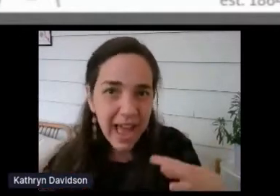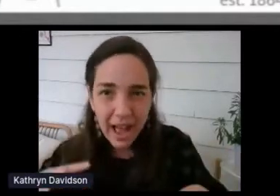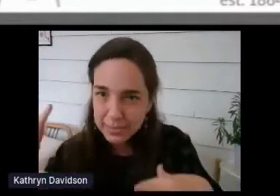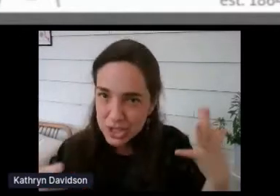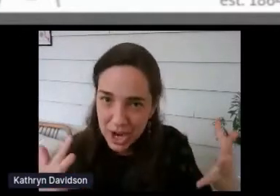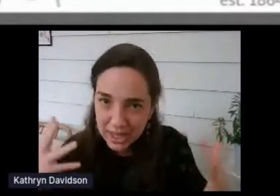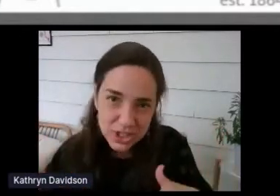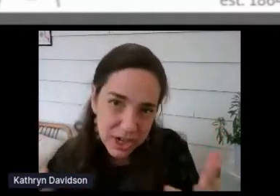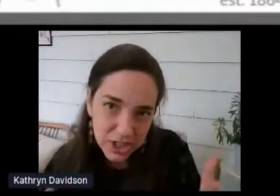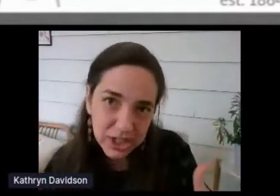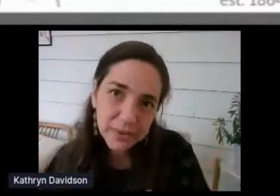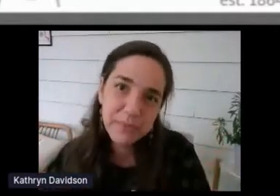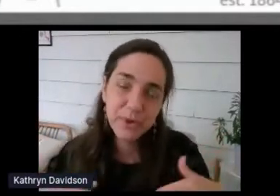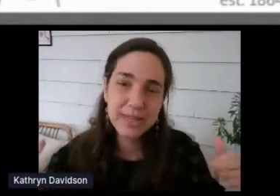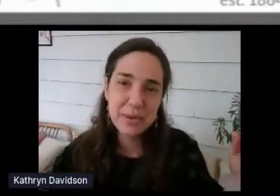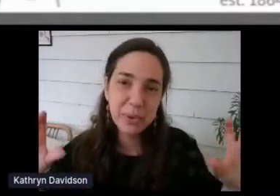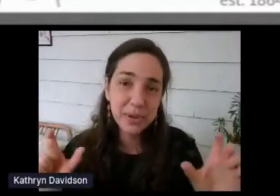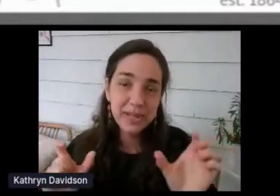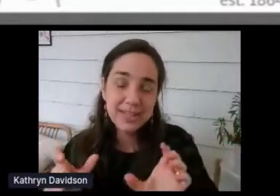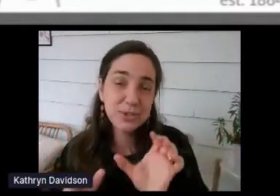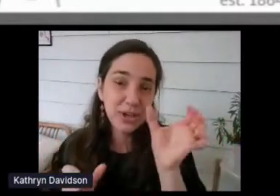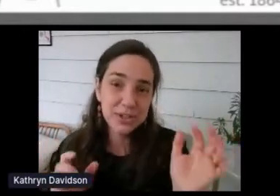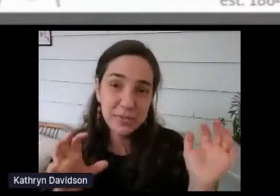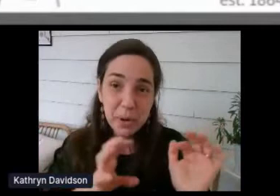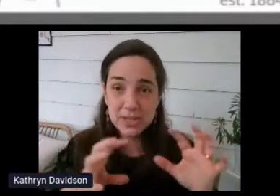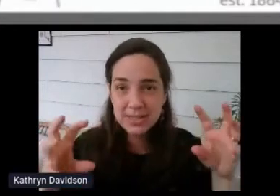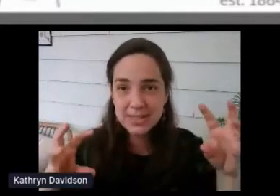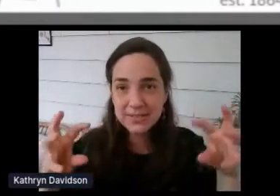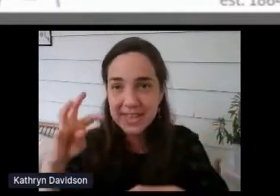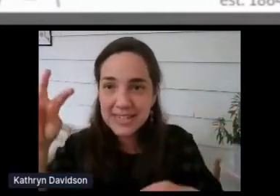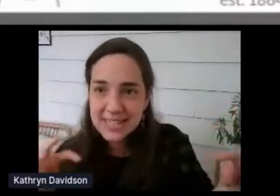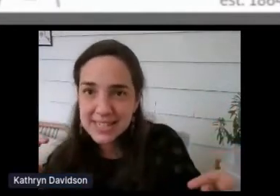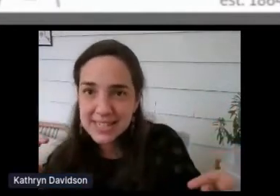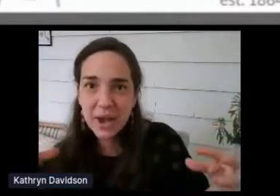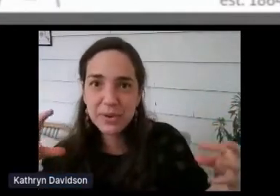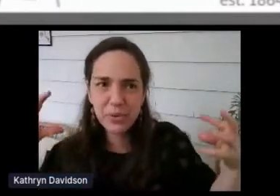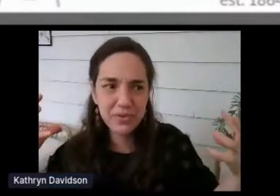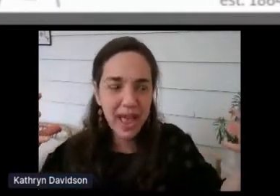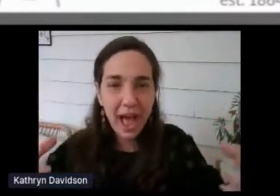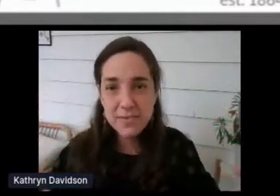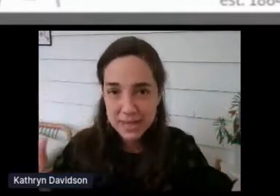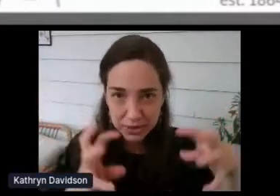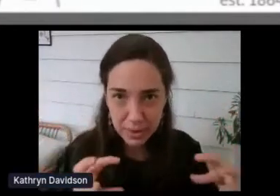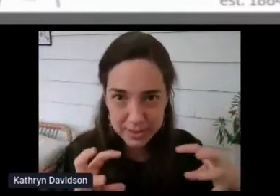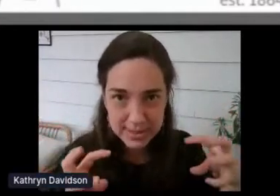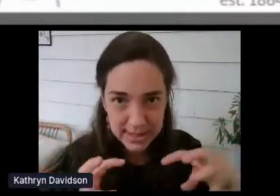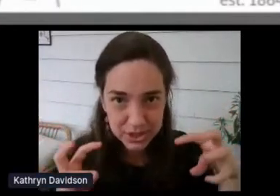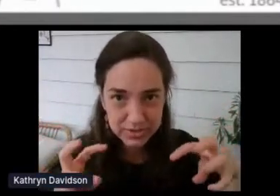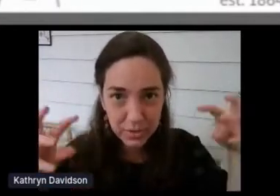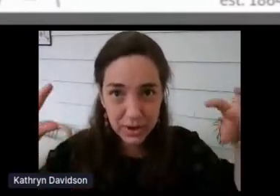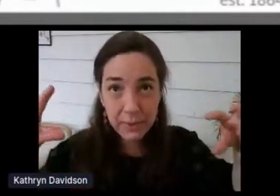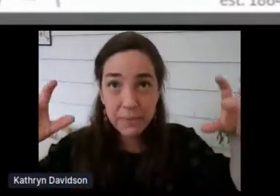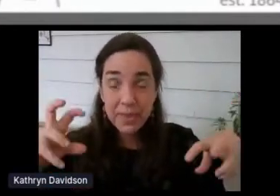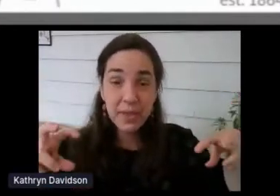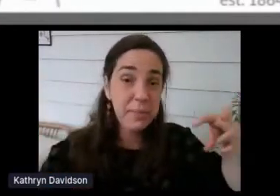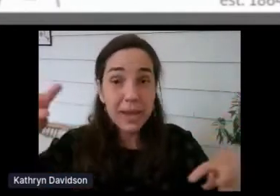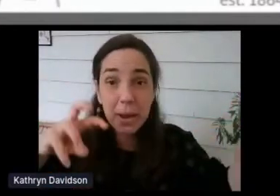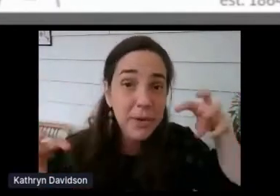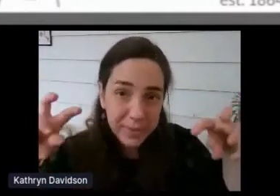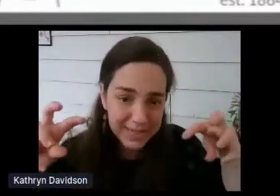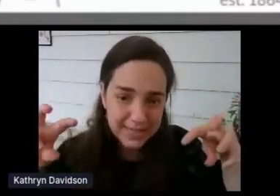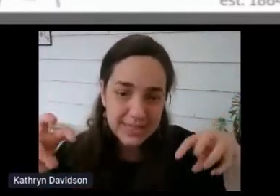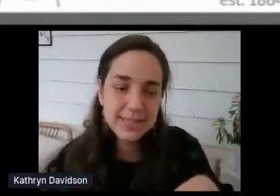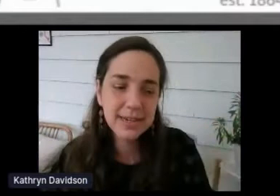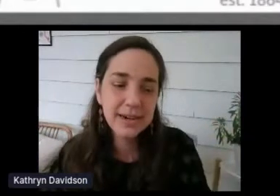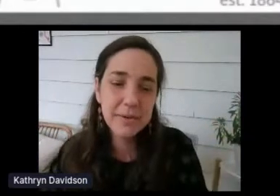kind of abstract structure, for example, structures of parts of sentences that we sort of have a mental representation for that are made